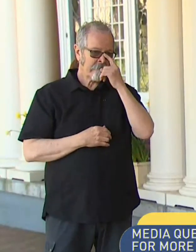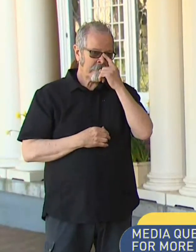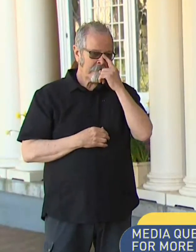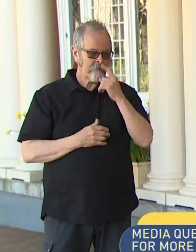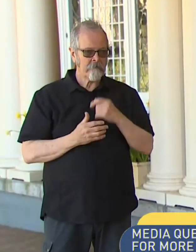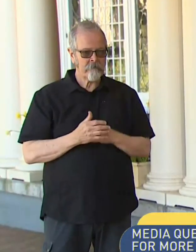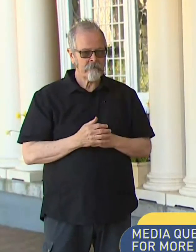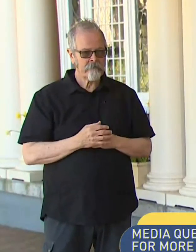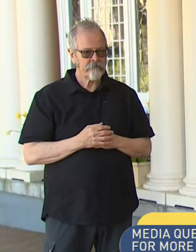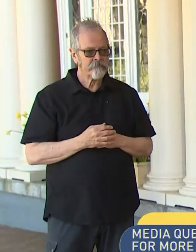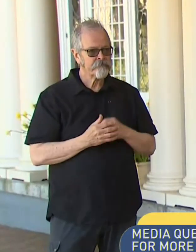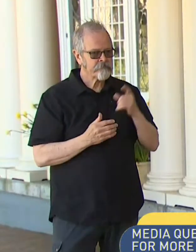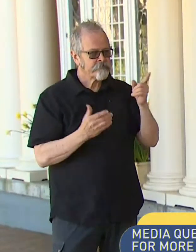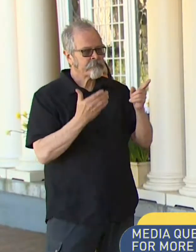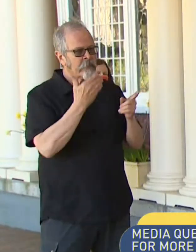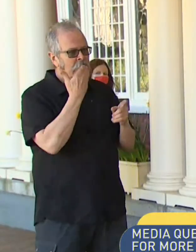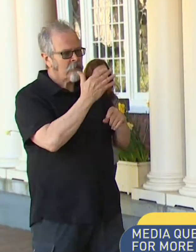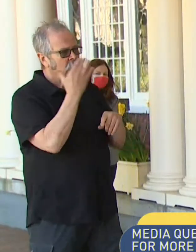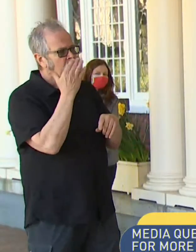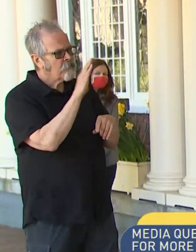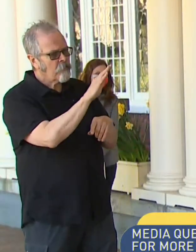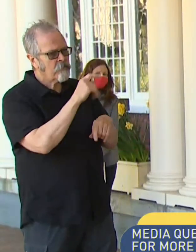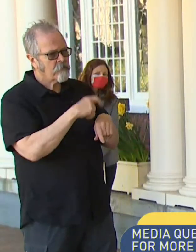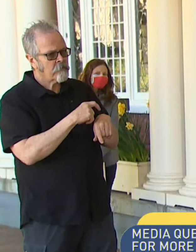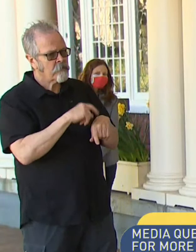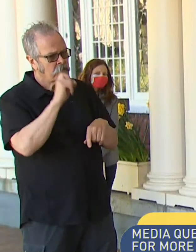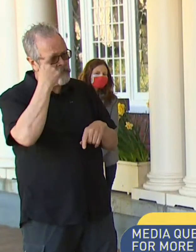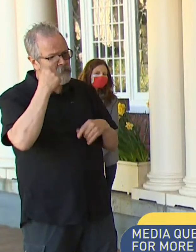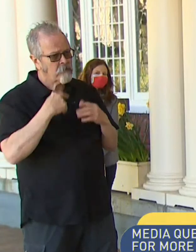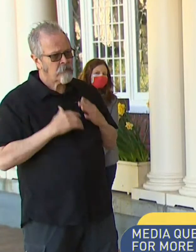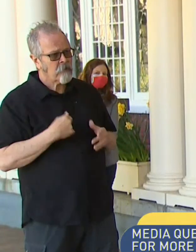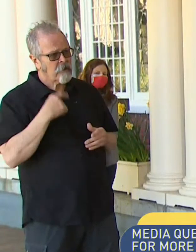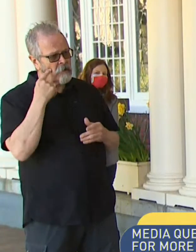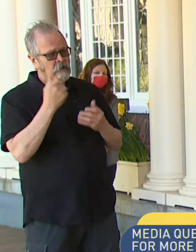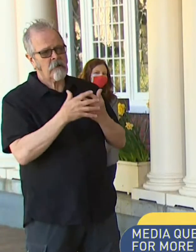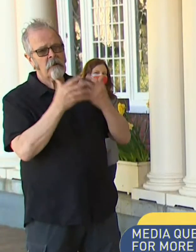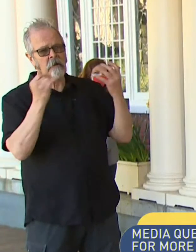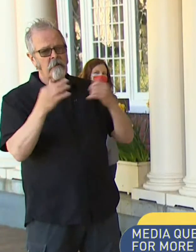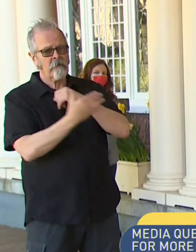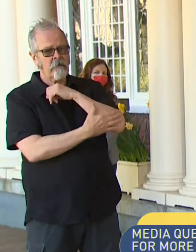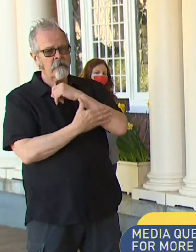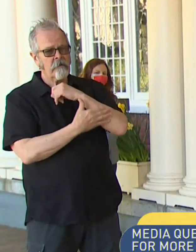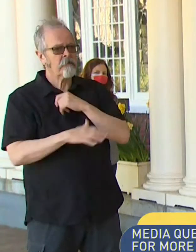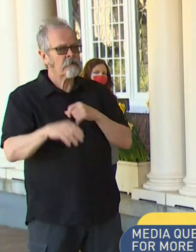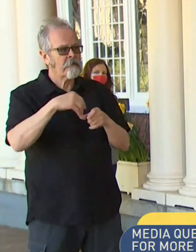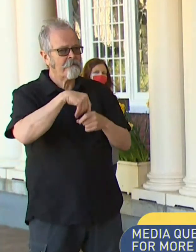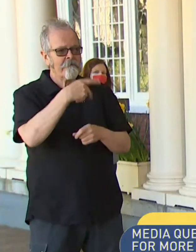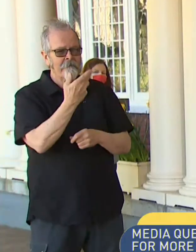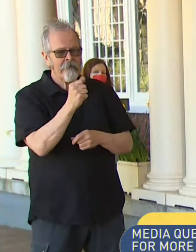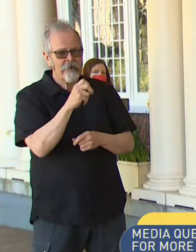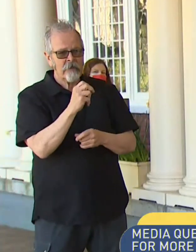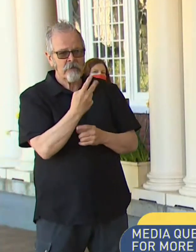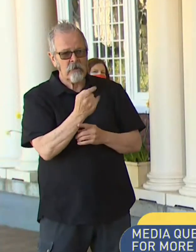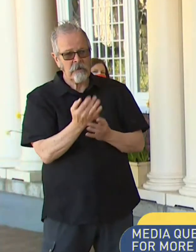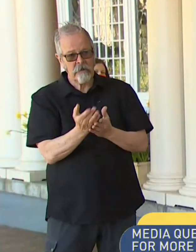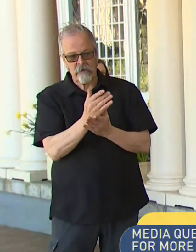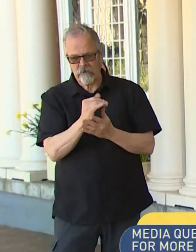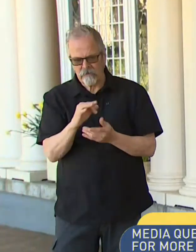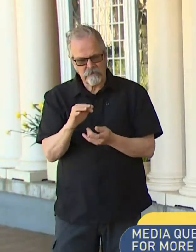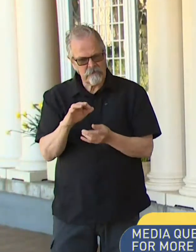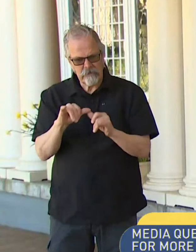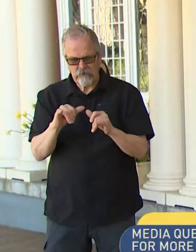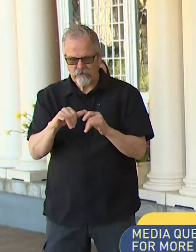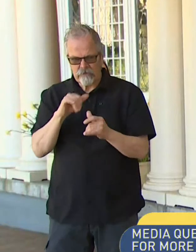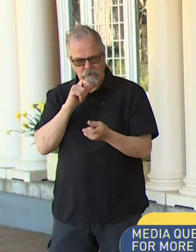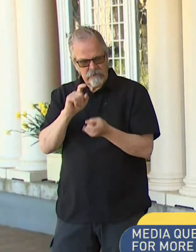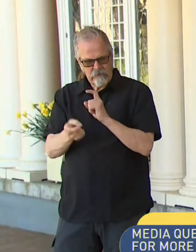time, Governor. My question was, a lot more counties would be rolling back to phase 2 tomorrow if the metrics hadn't been adjusted, but